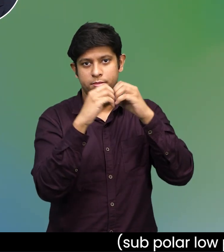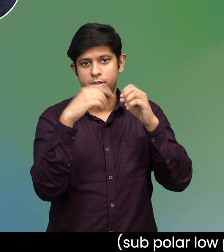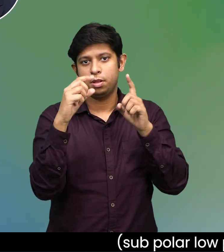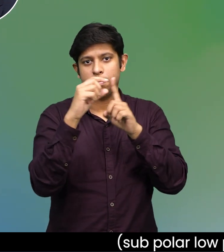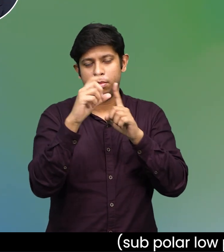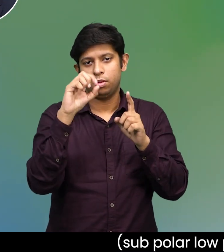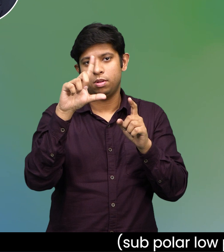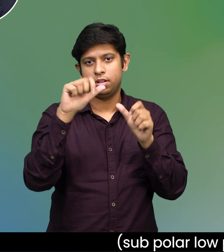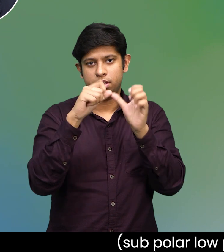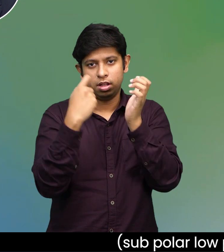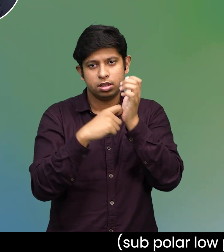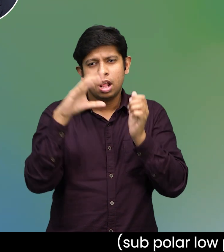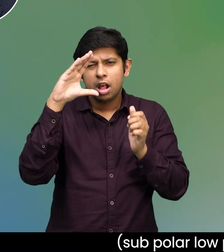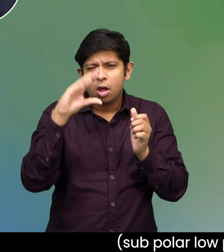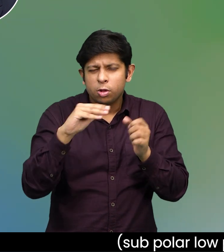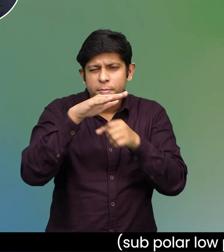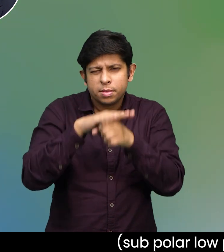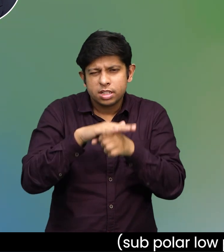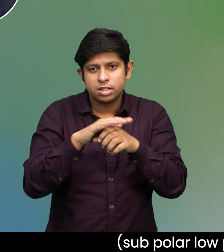Subpolar low pressure belt.